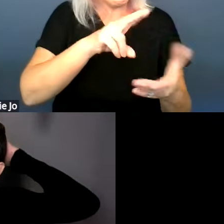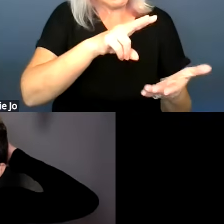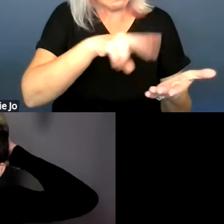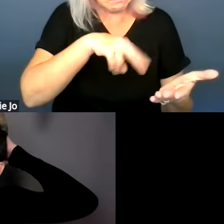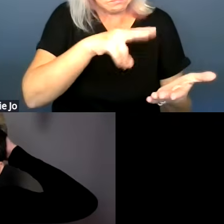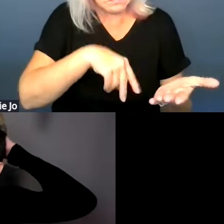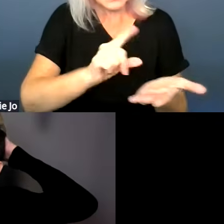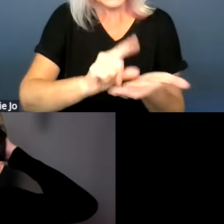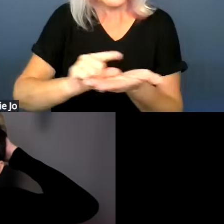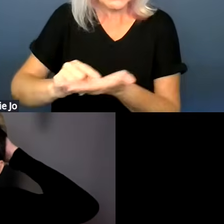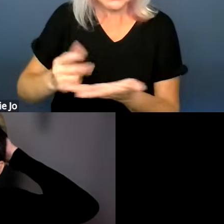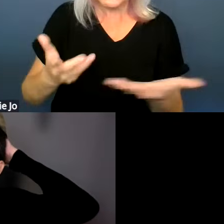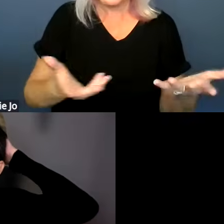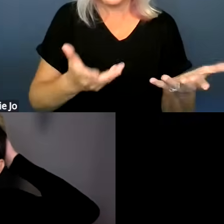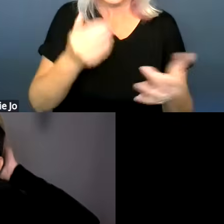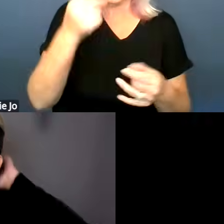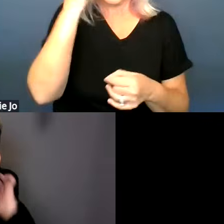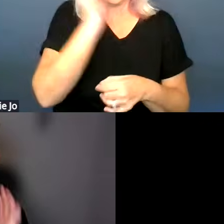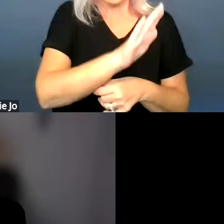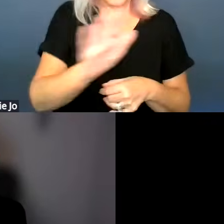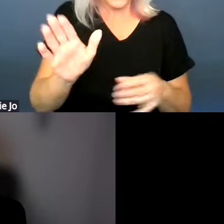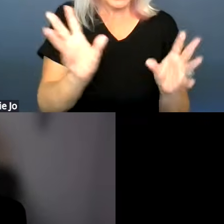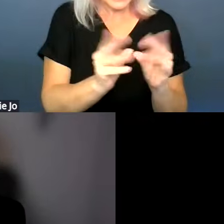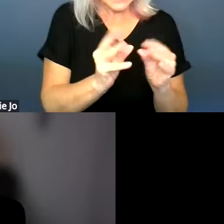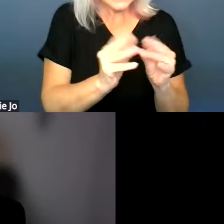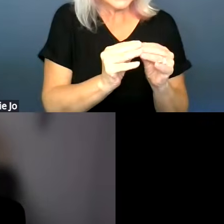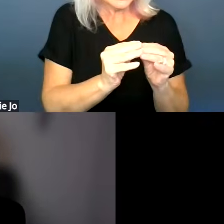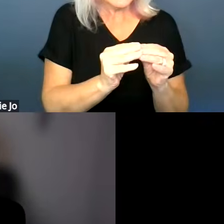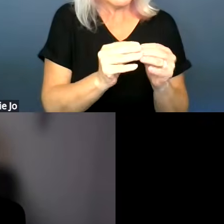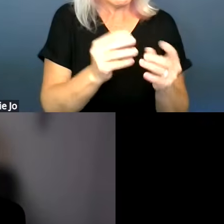of your meetings and otherwise.